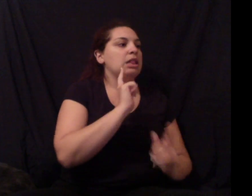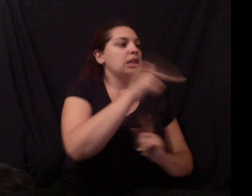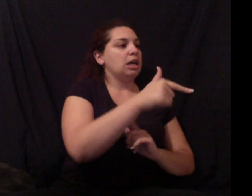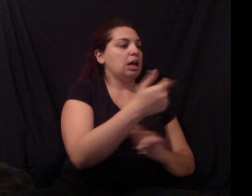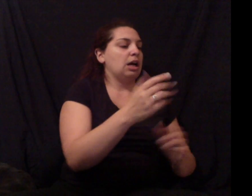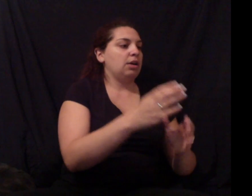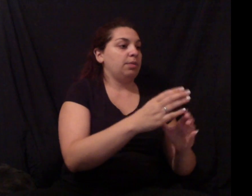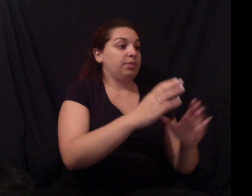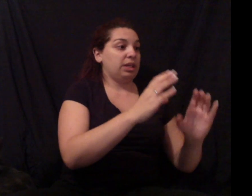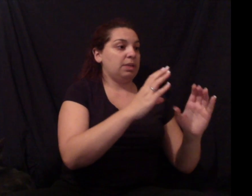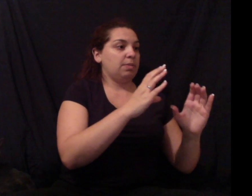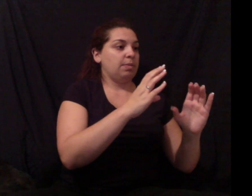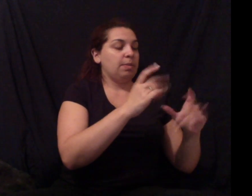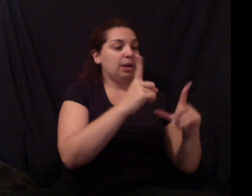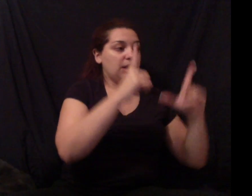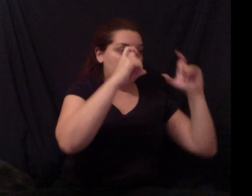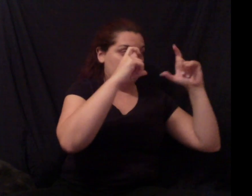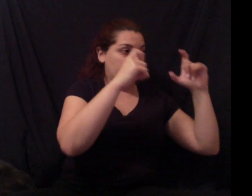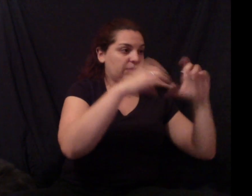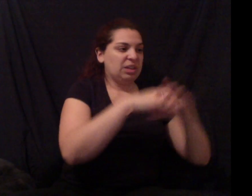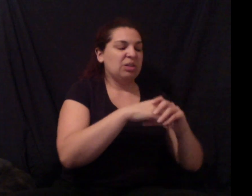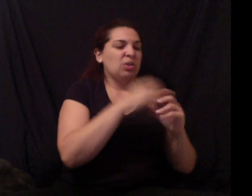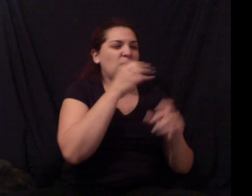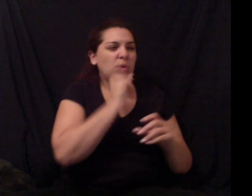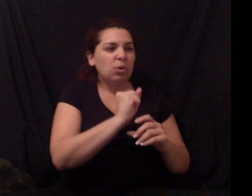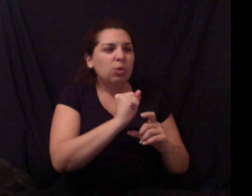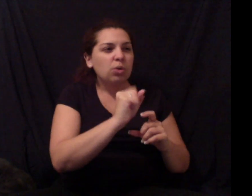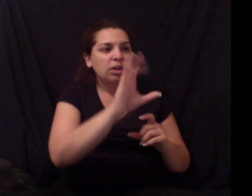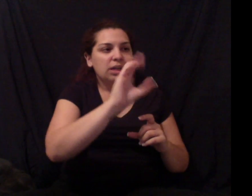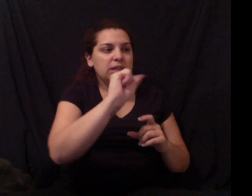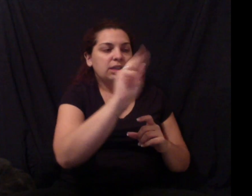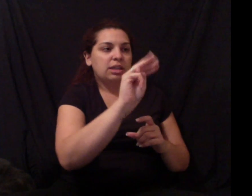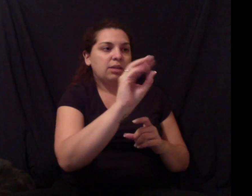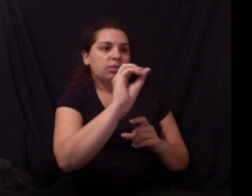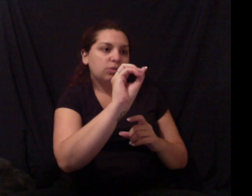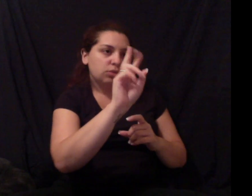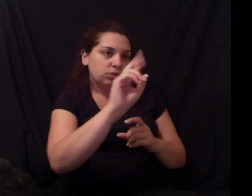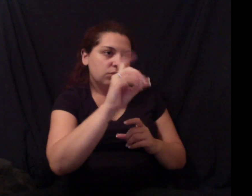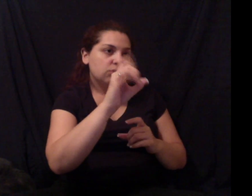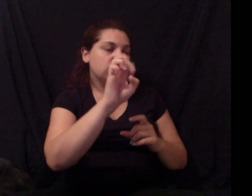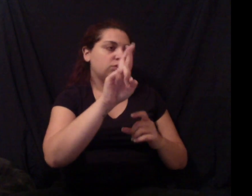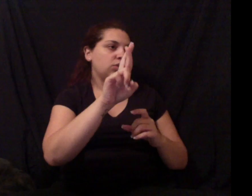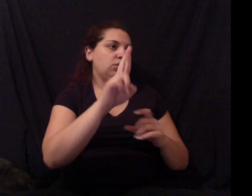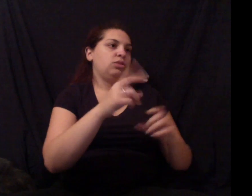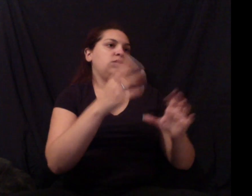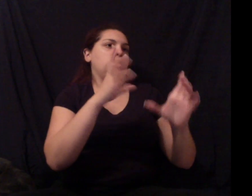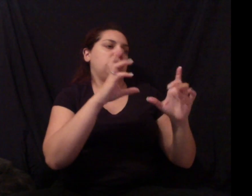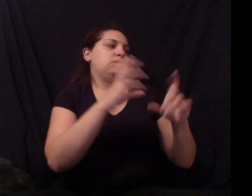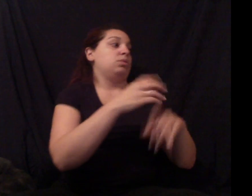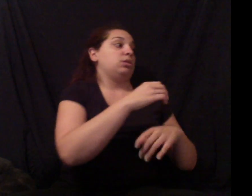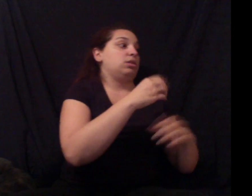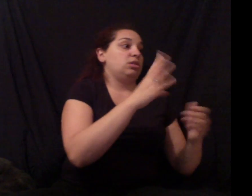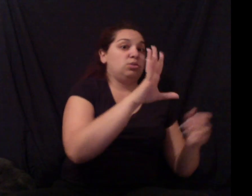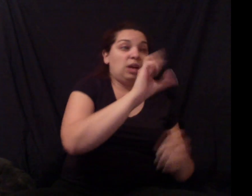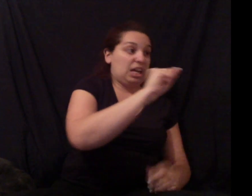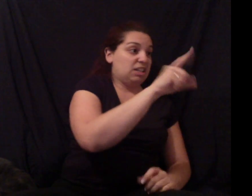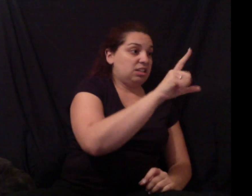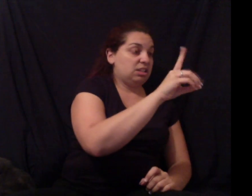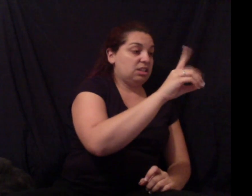my camera. I went from an old, camcorder to an actual DSLR with really good, color saturation, which, helped the videos.